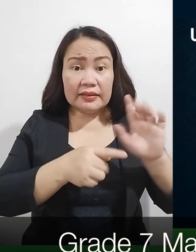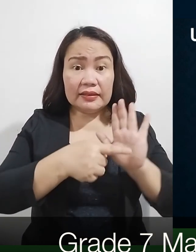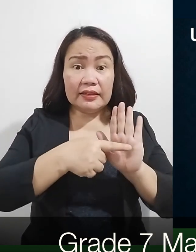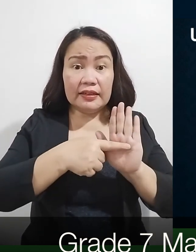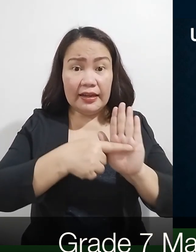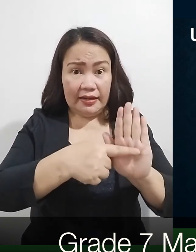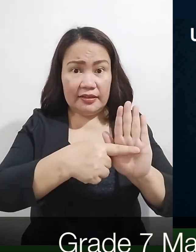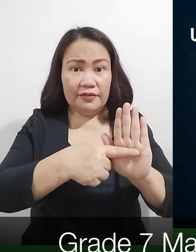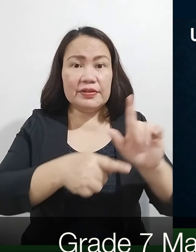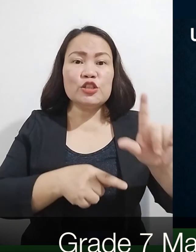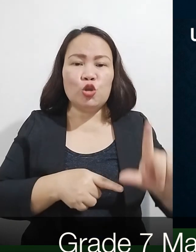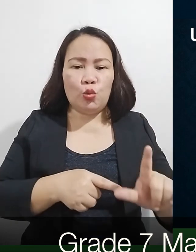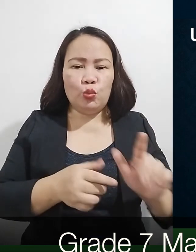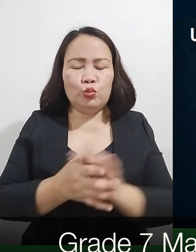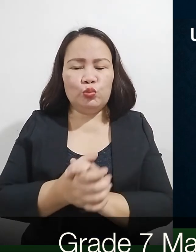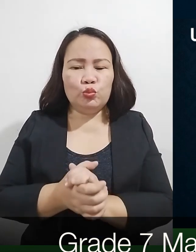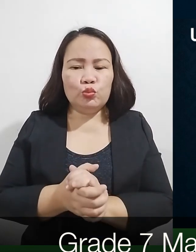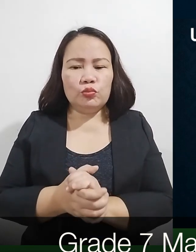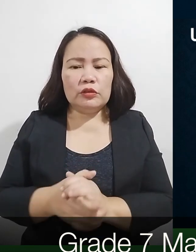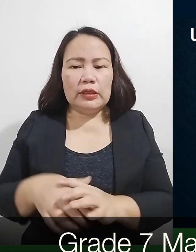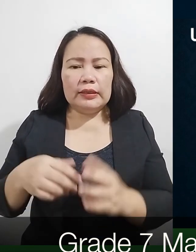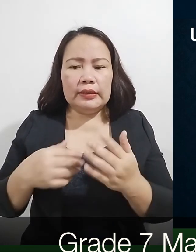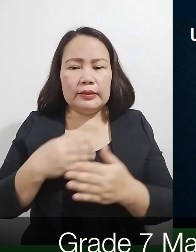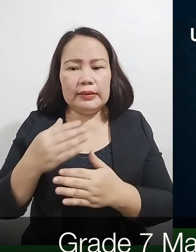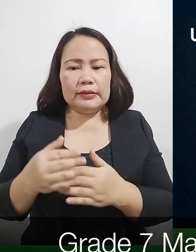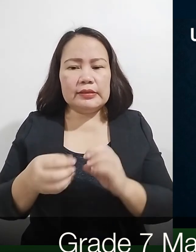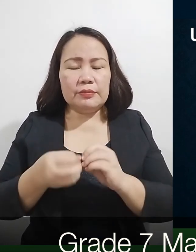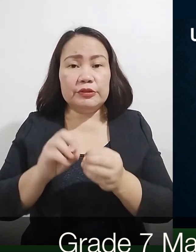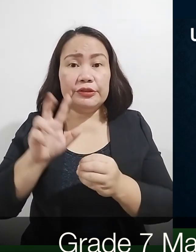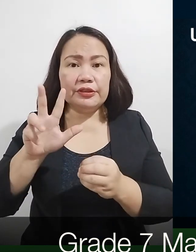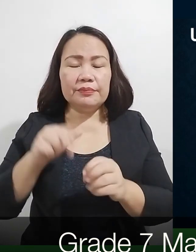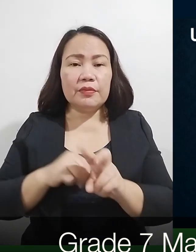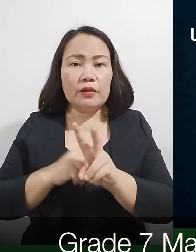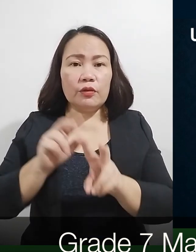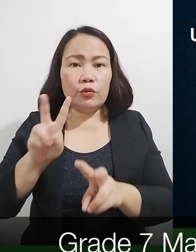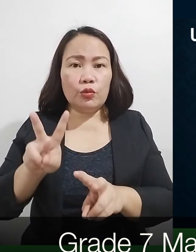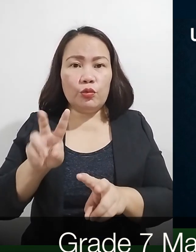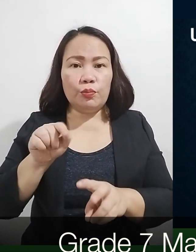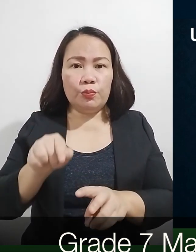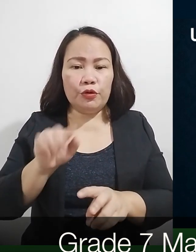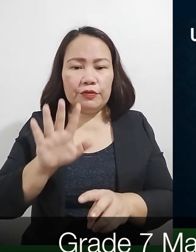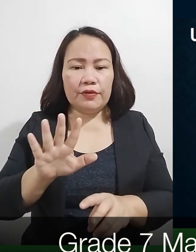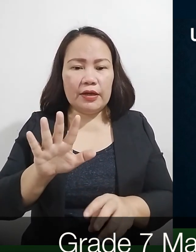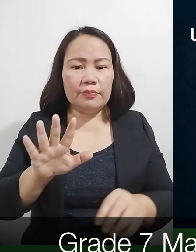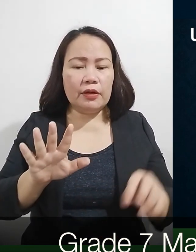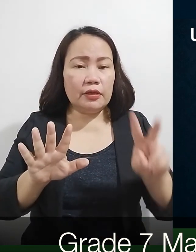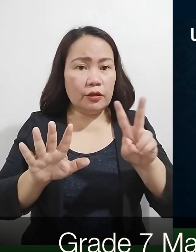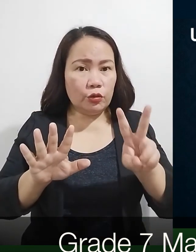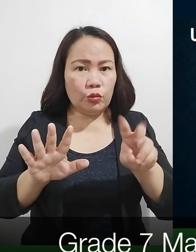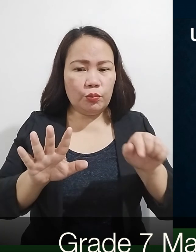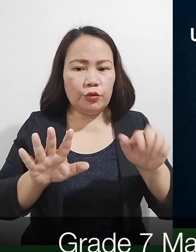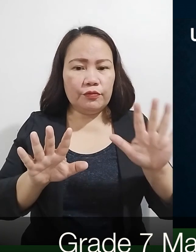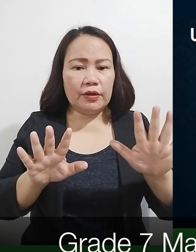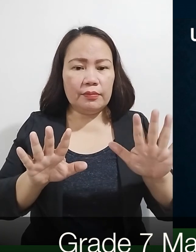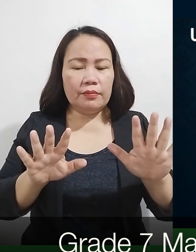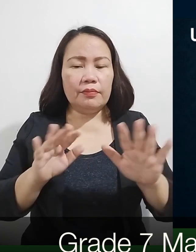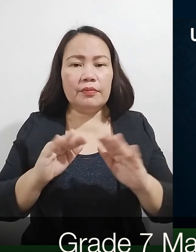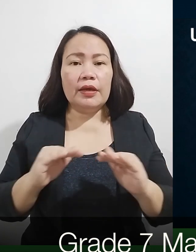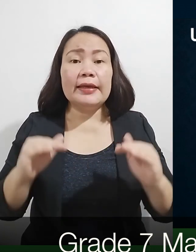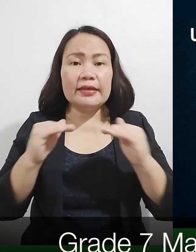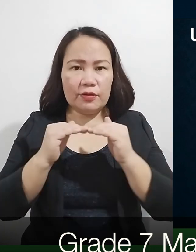ating positive. Okay? Next, I have 2.5 and 2.50. So, which one is bigger or